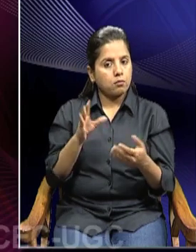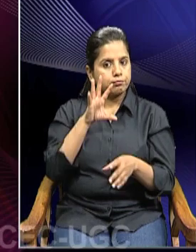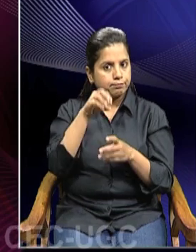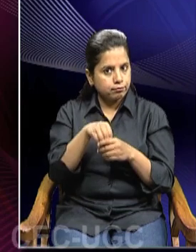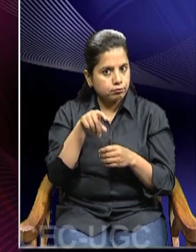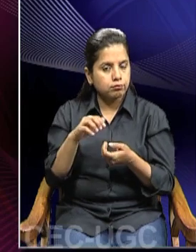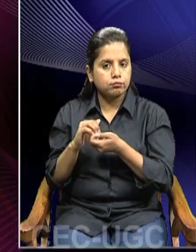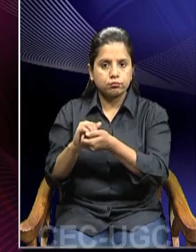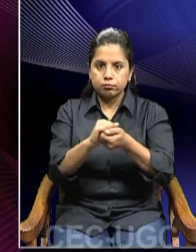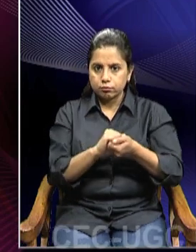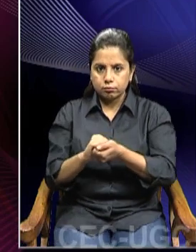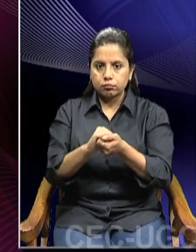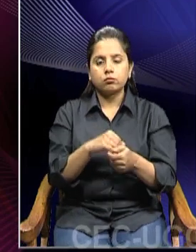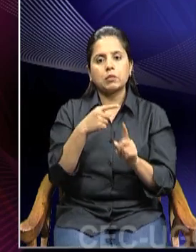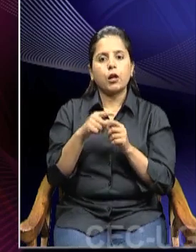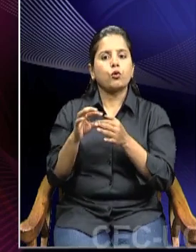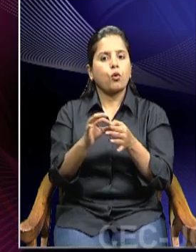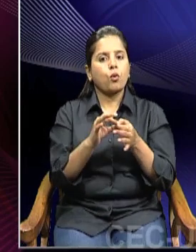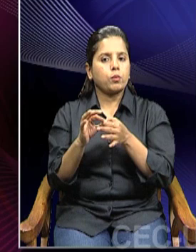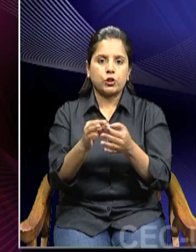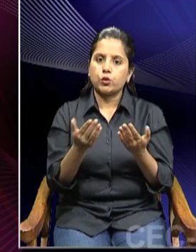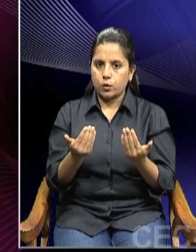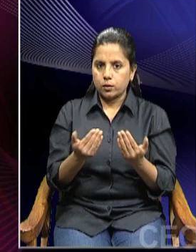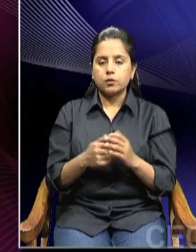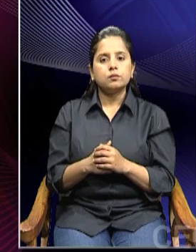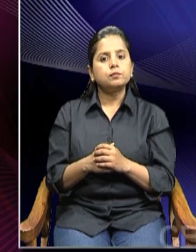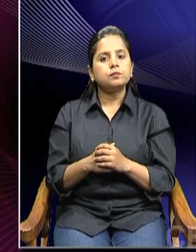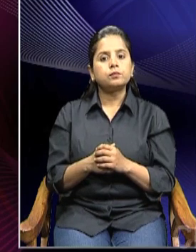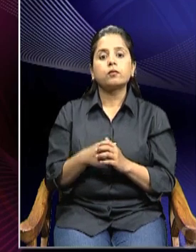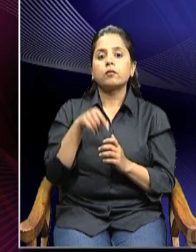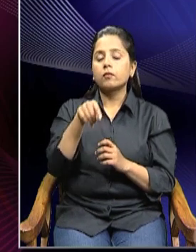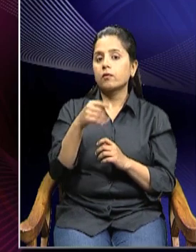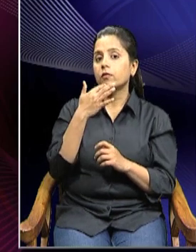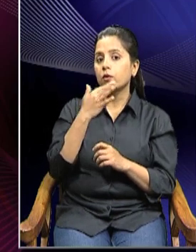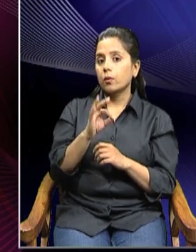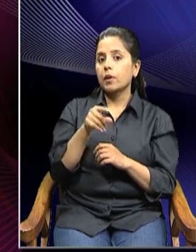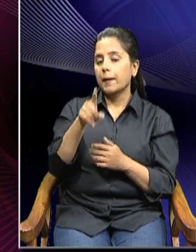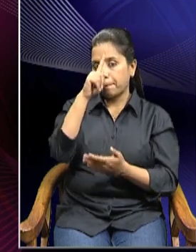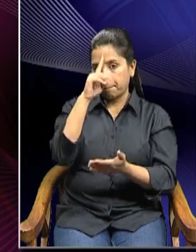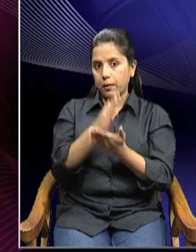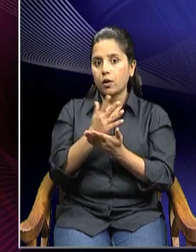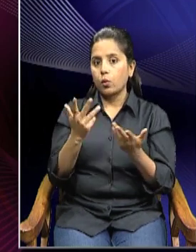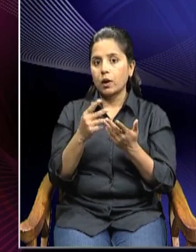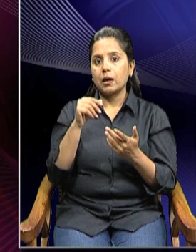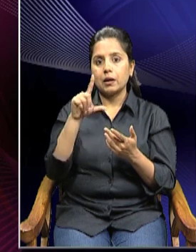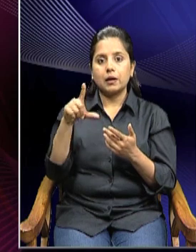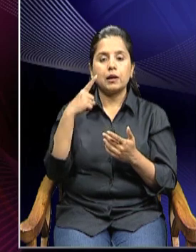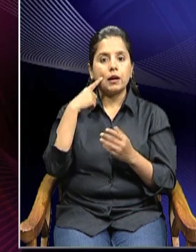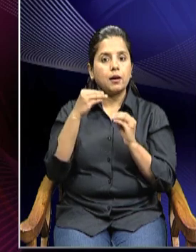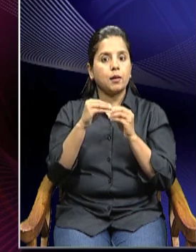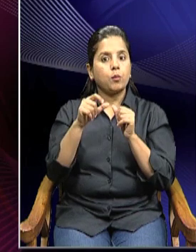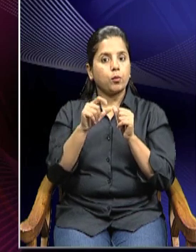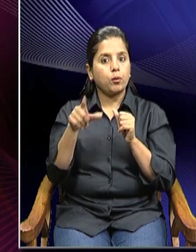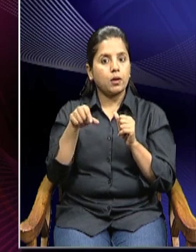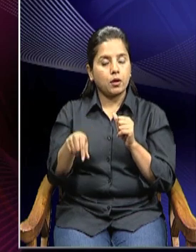in collaboration and cooperation. So, basically, the liberals believe